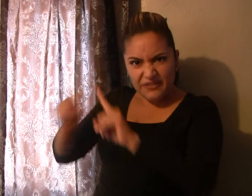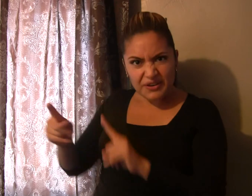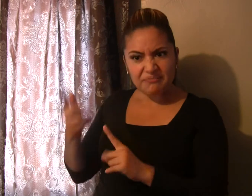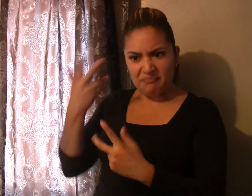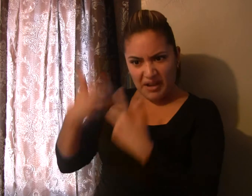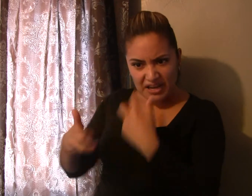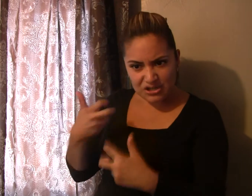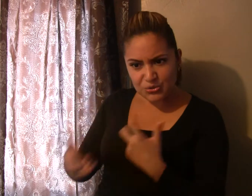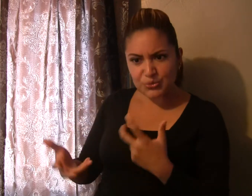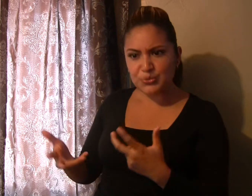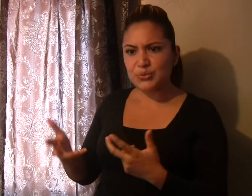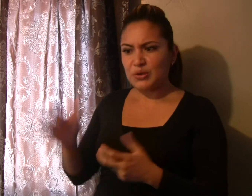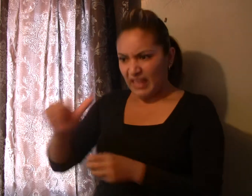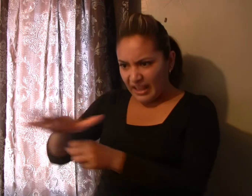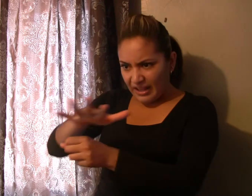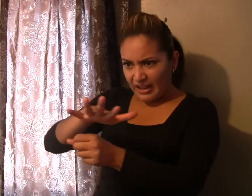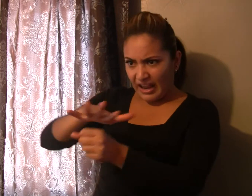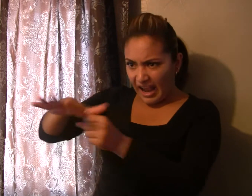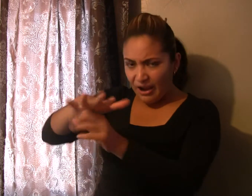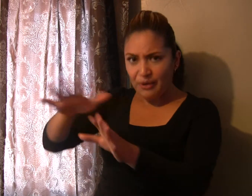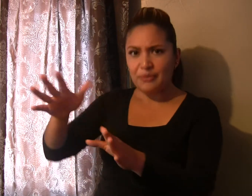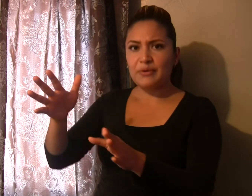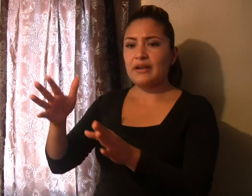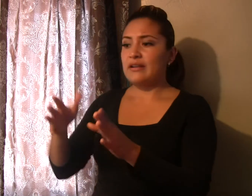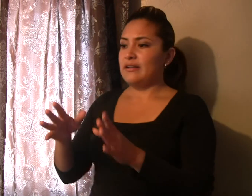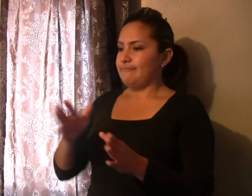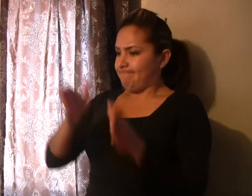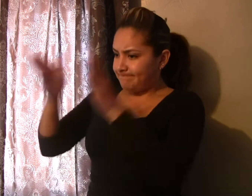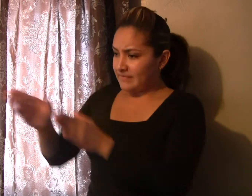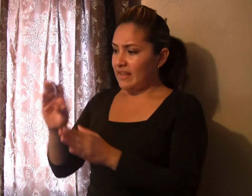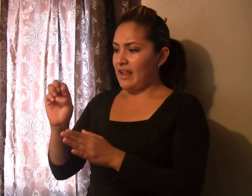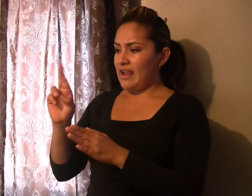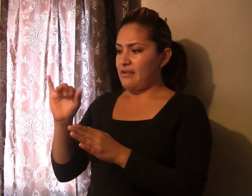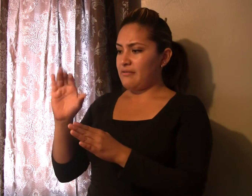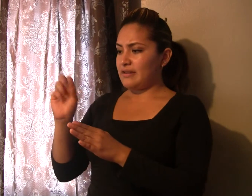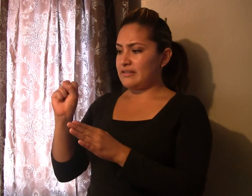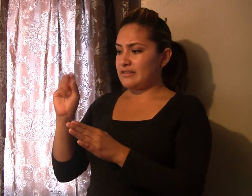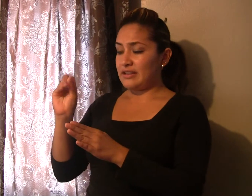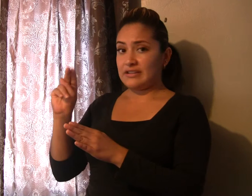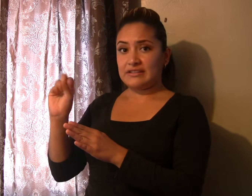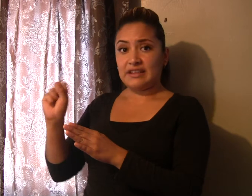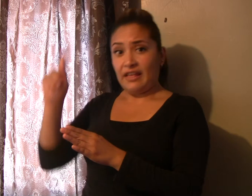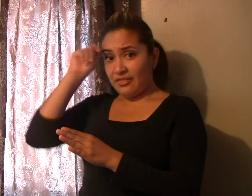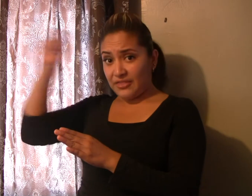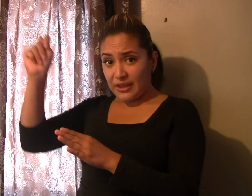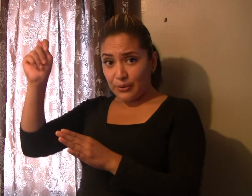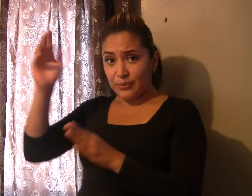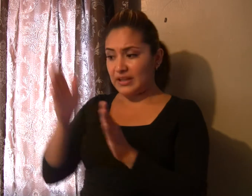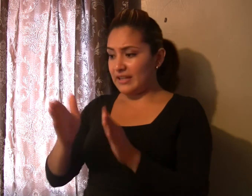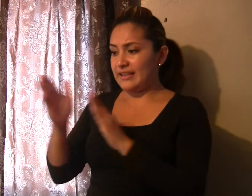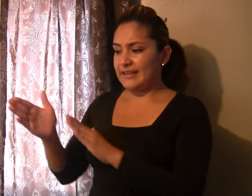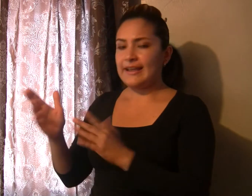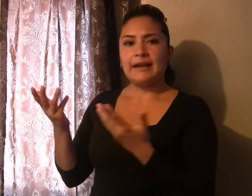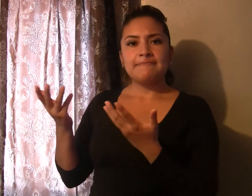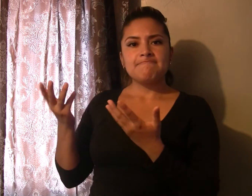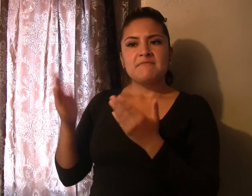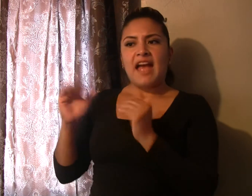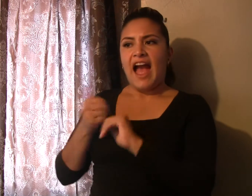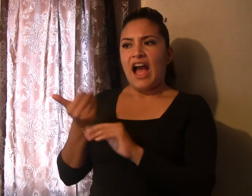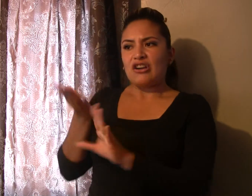more in depth about the theory, Erickson's theory. They learned how psychologists write, how psychologists think.